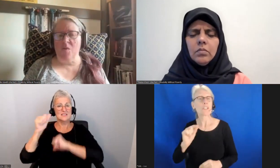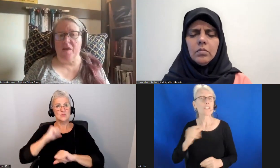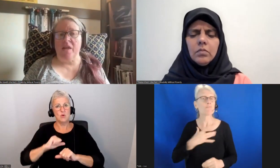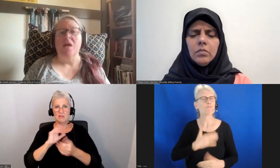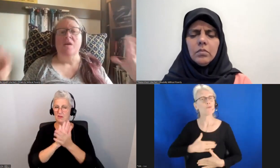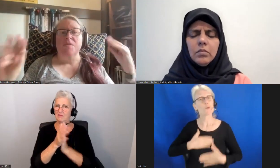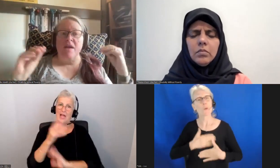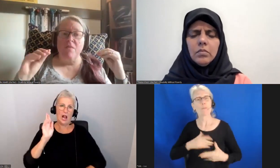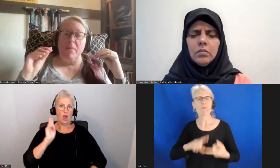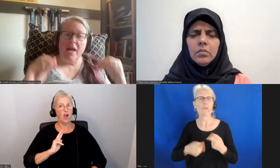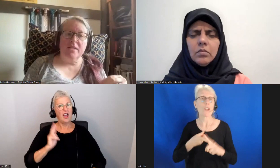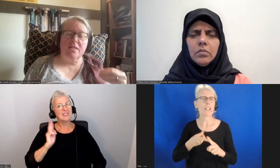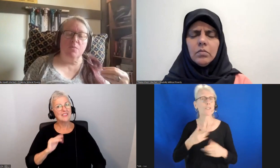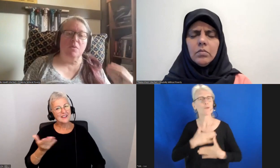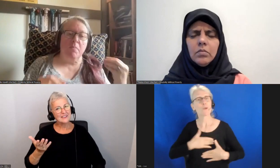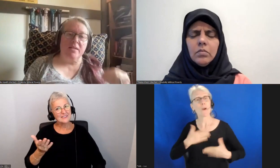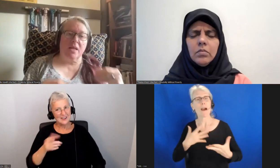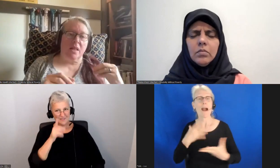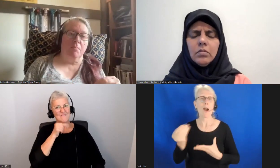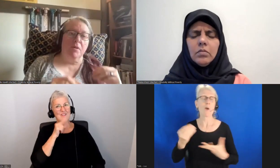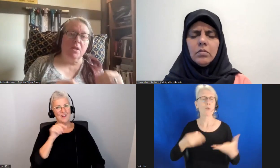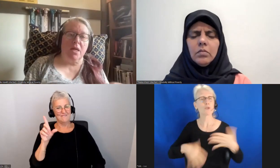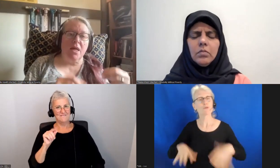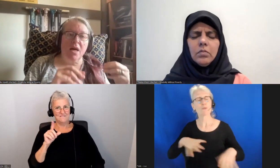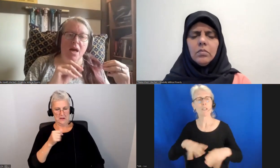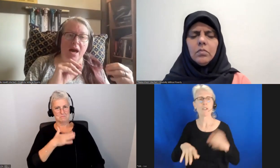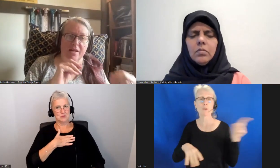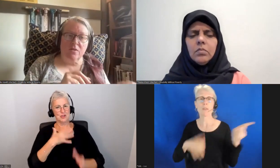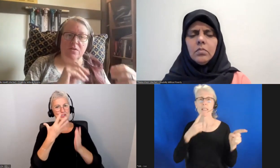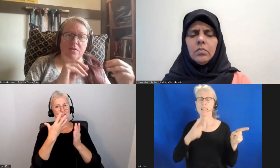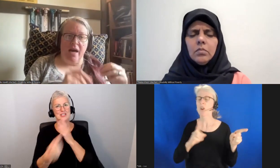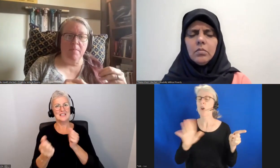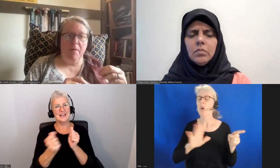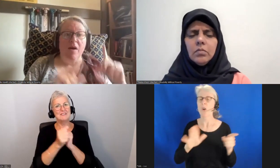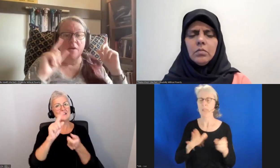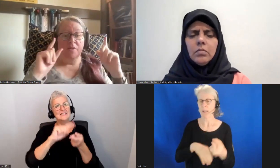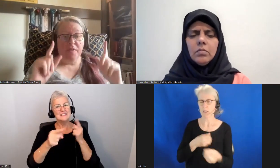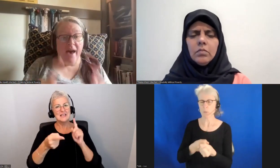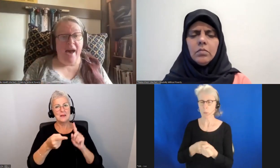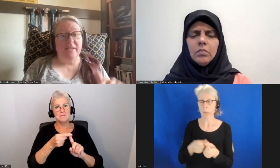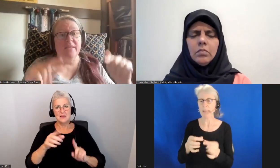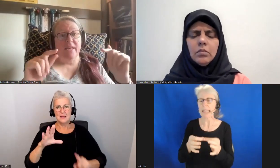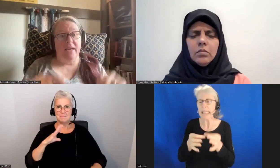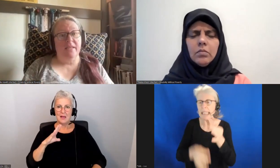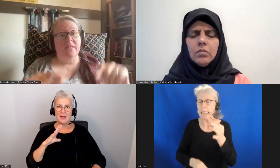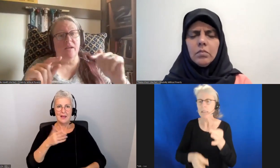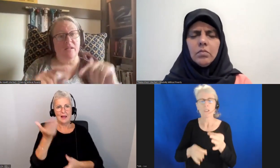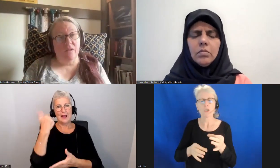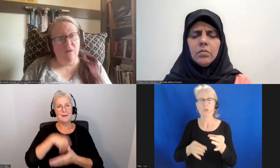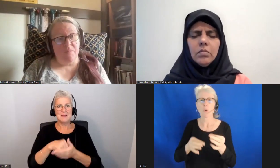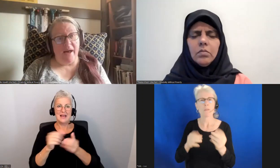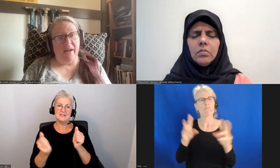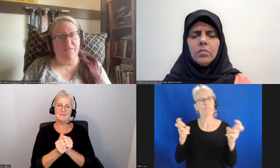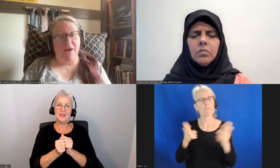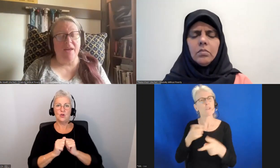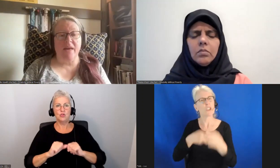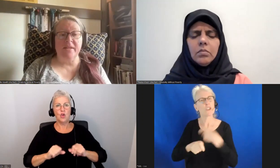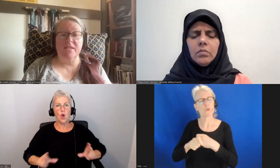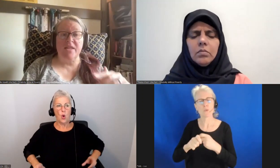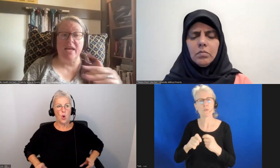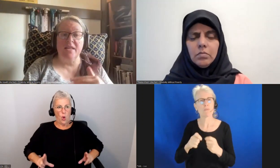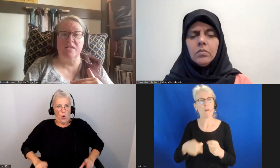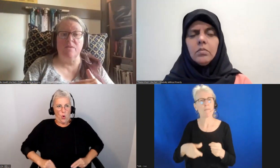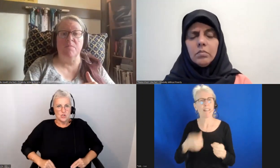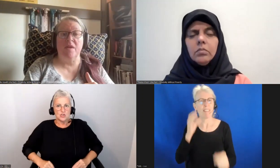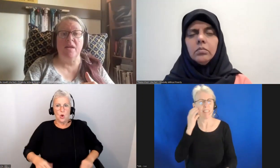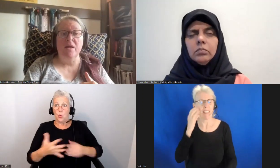fashionable clothing. They replaced it with basically a bulky adult diaper. That is a clawback, right? That